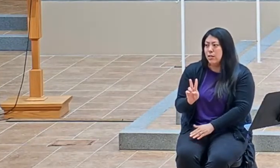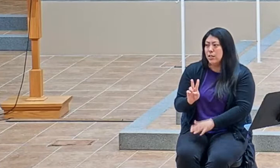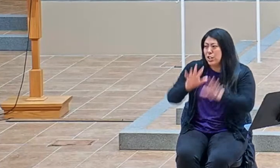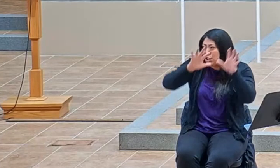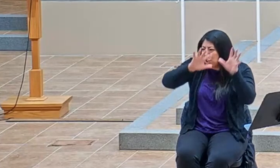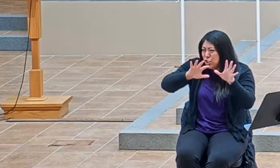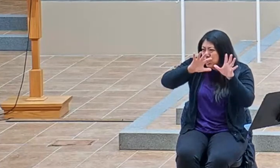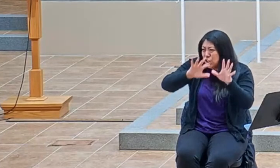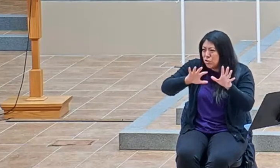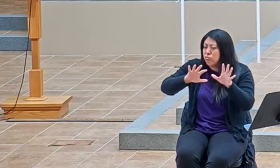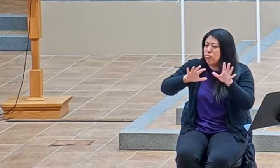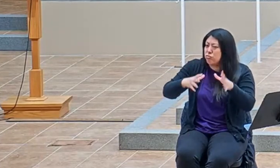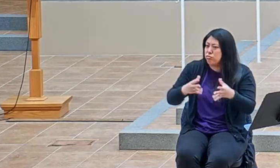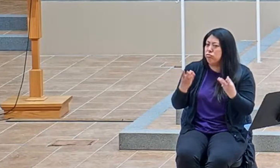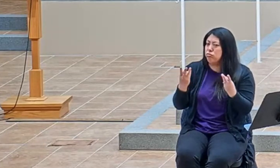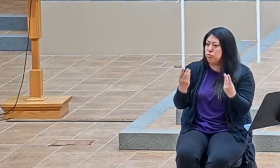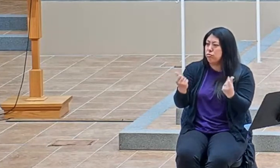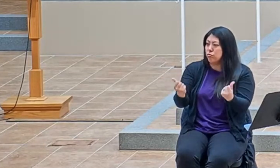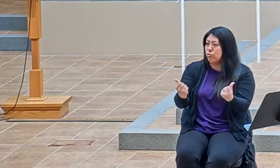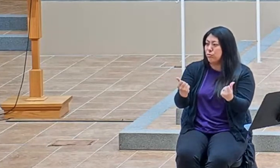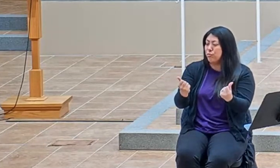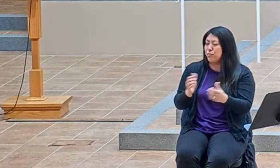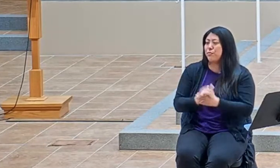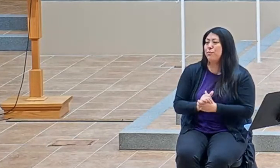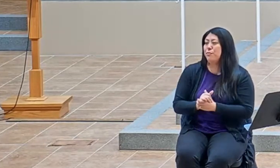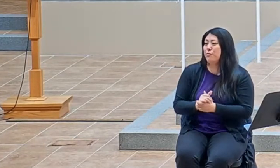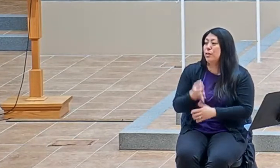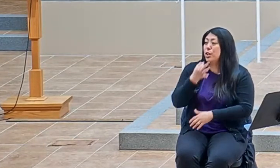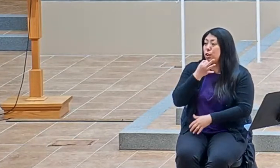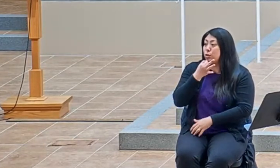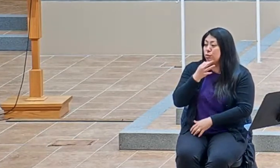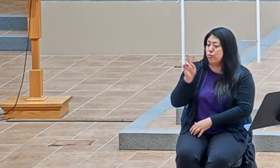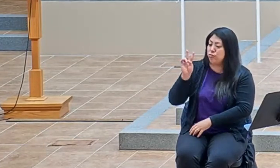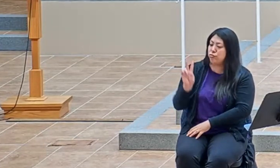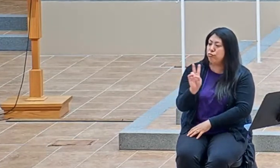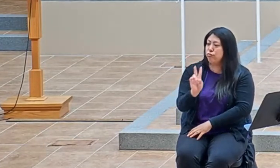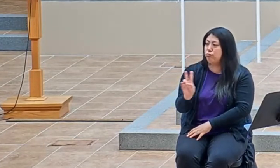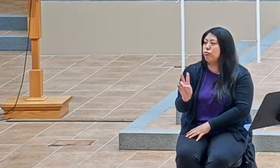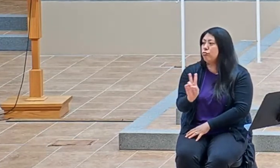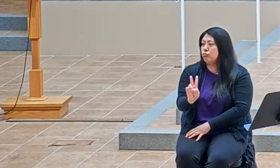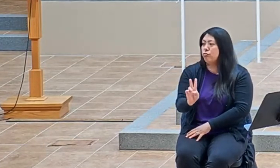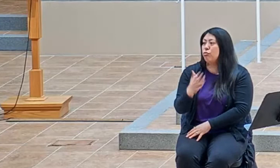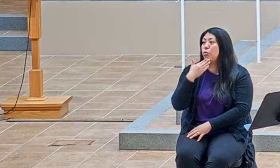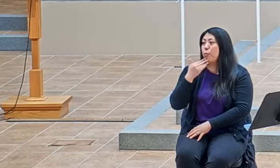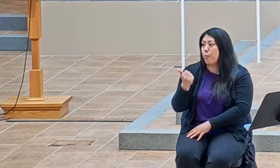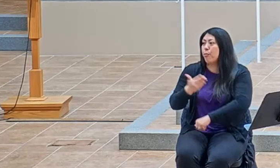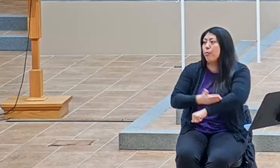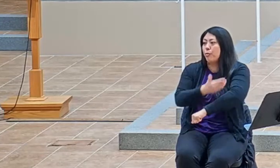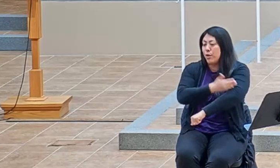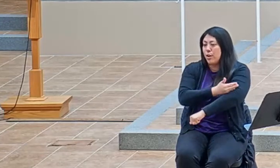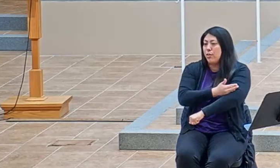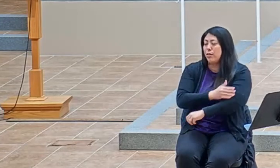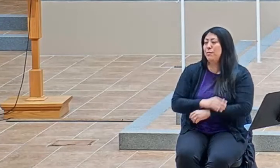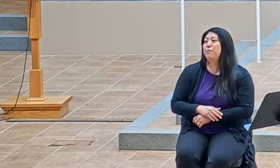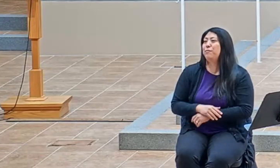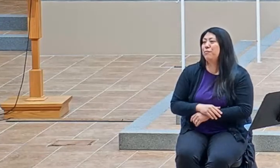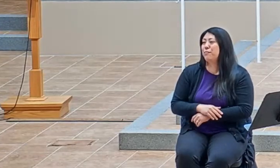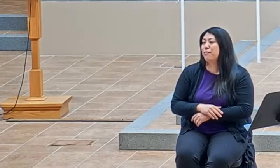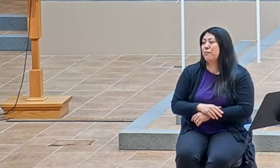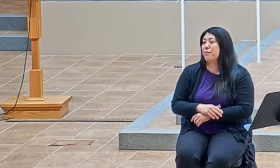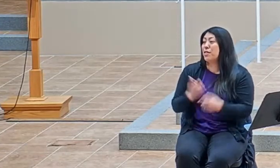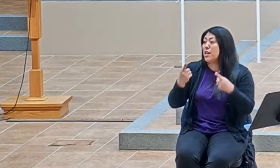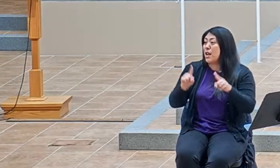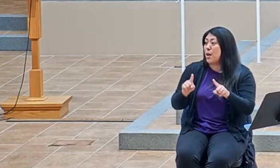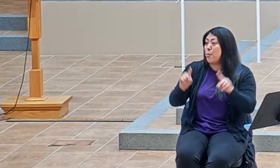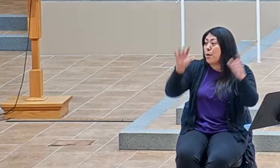sleet eventually, not too soon after we began our trek down the mountain, sleet stopped,